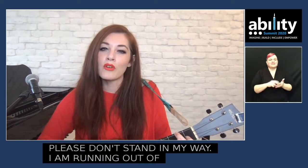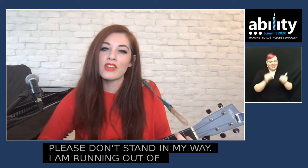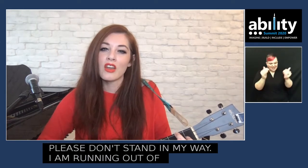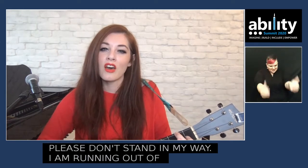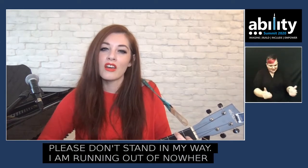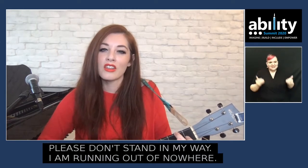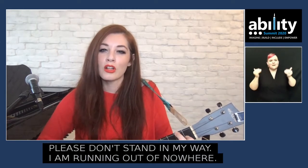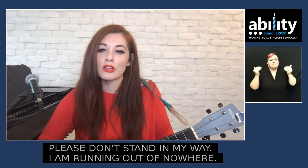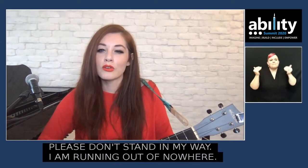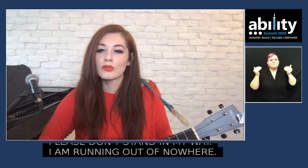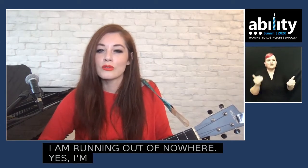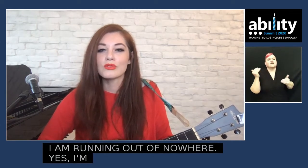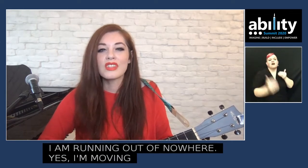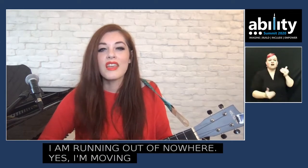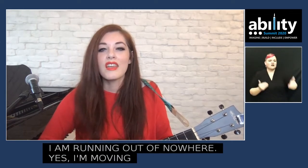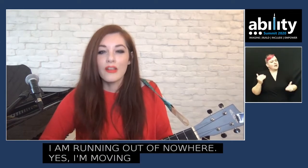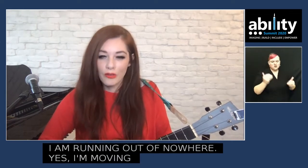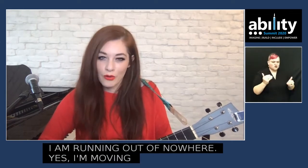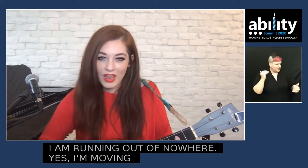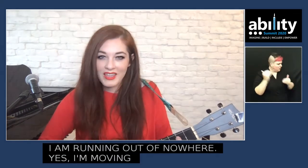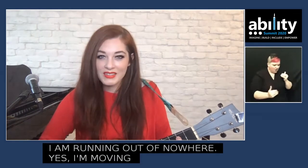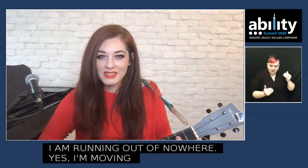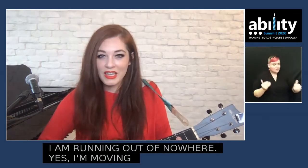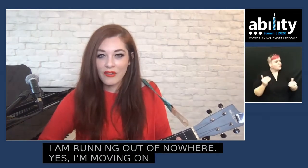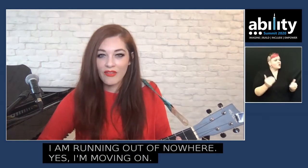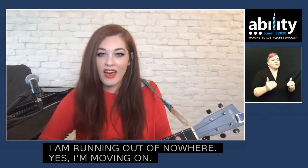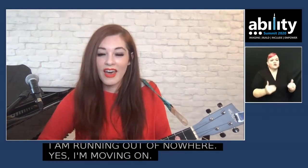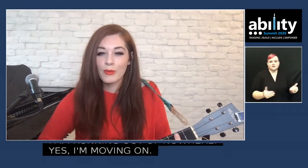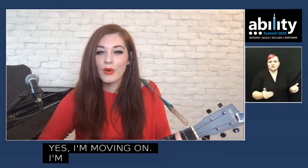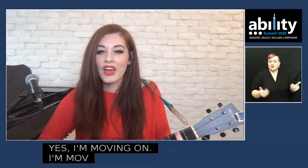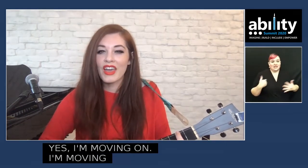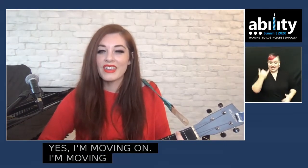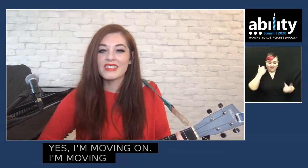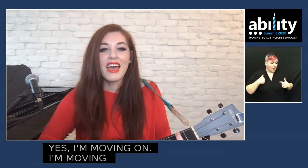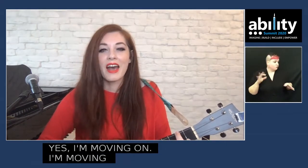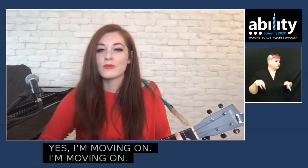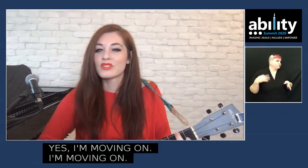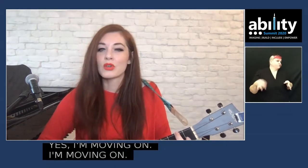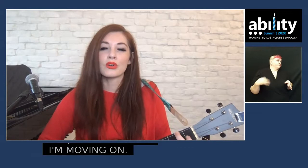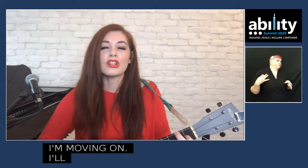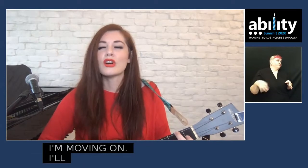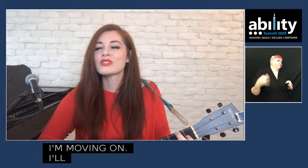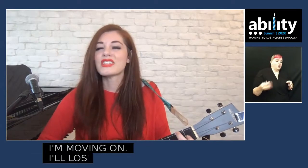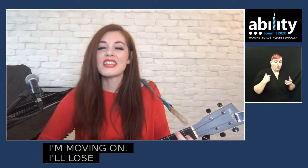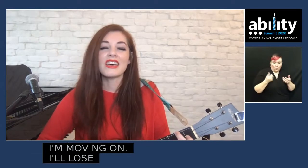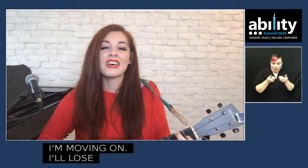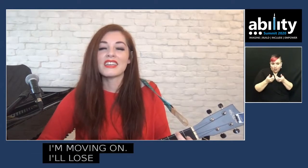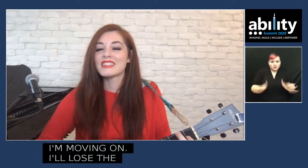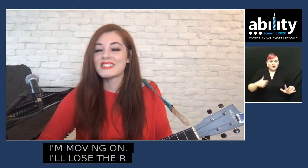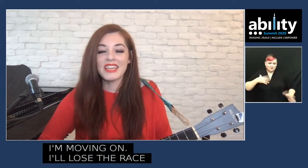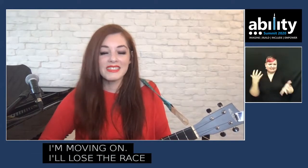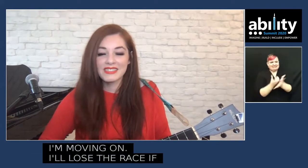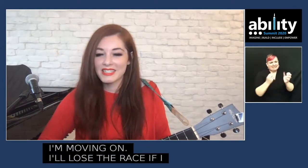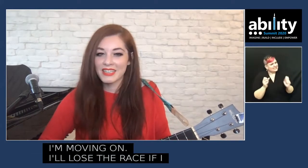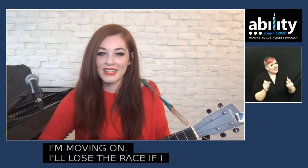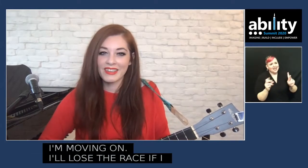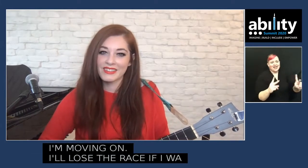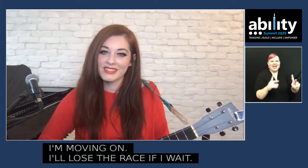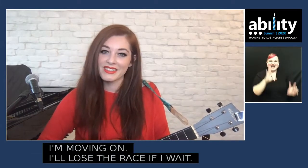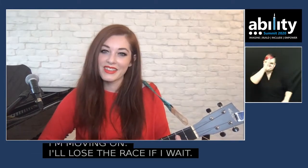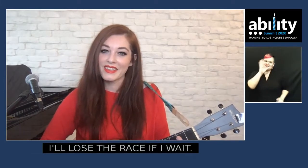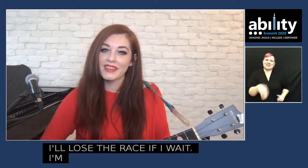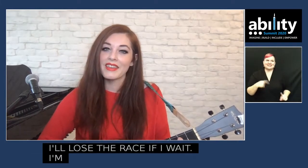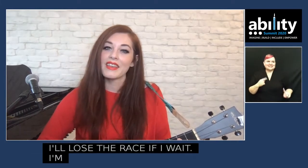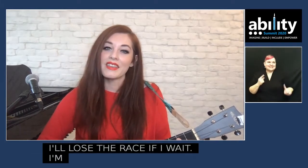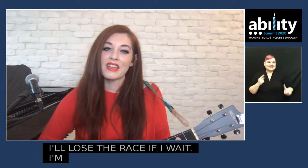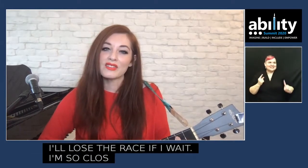I'll lose the race if I wait. I'm so close that I can taste